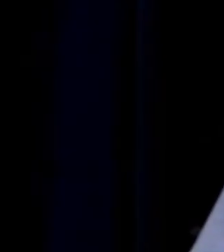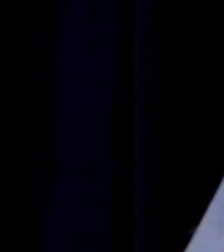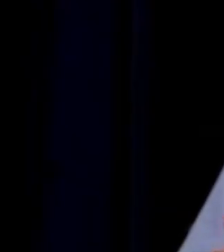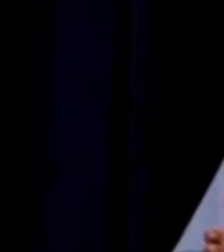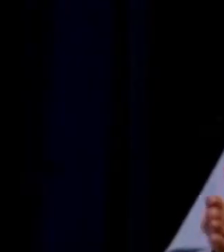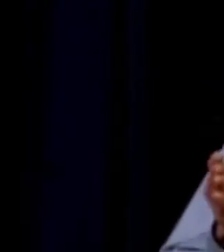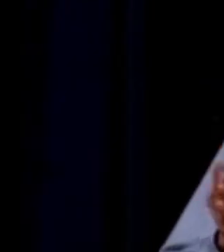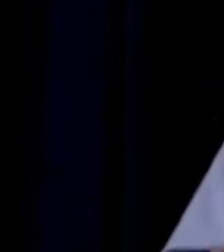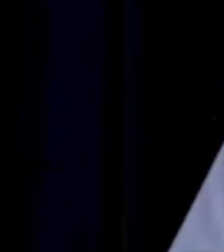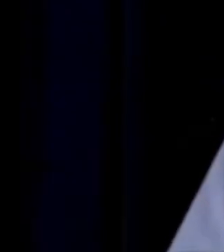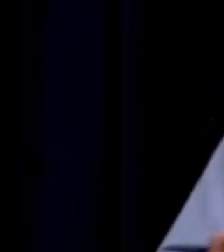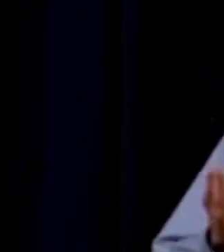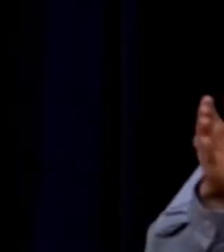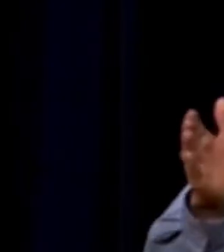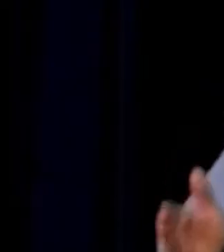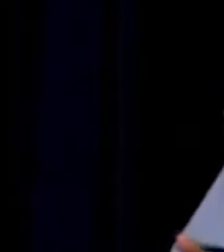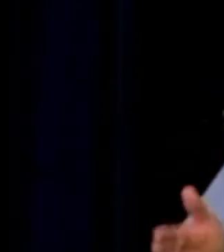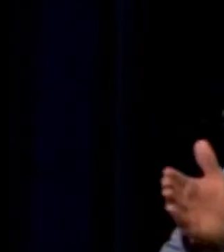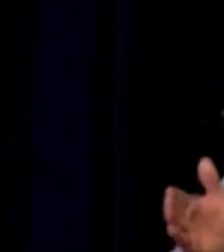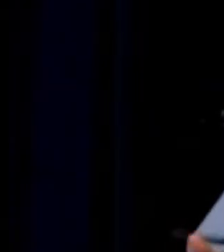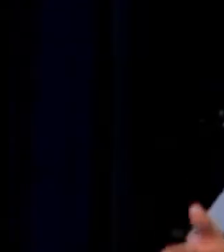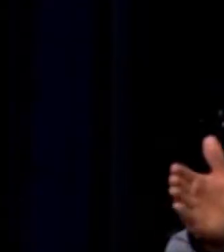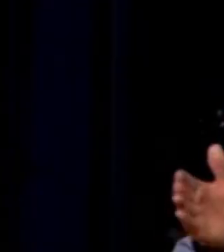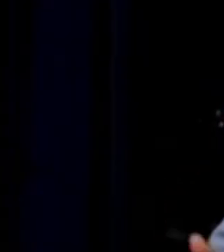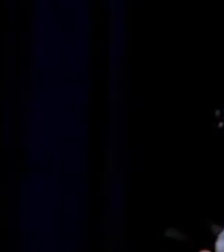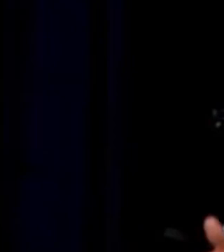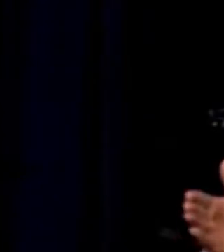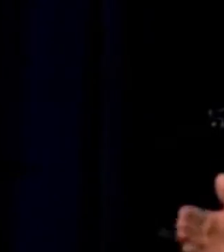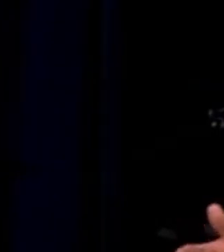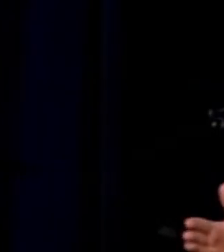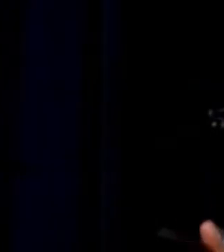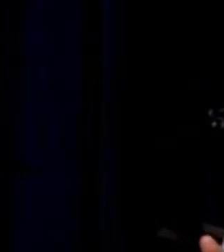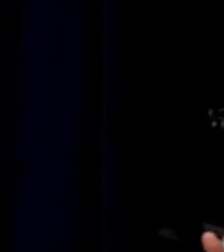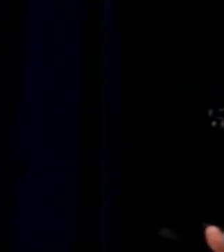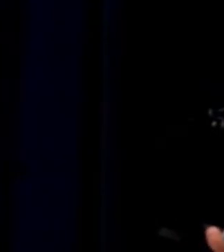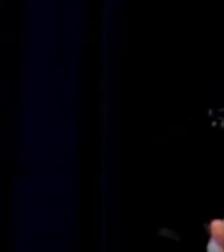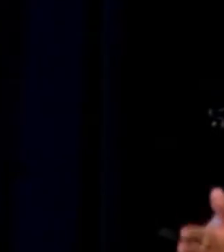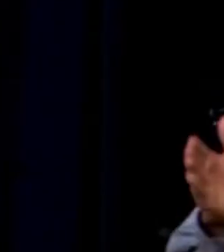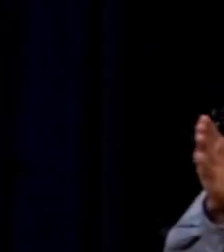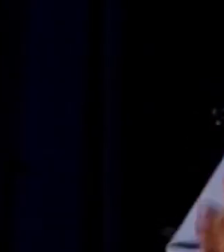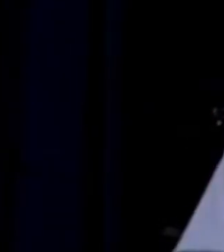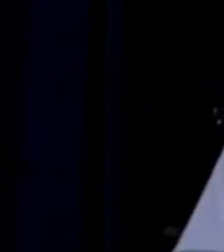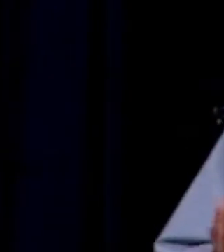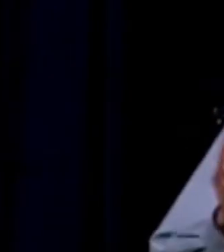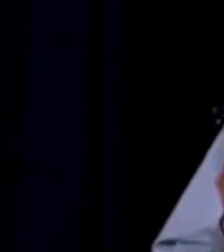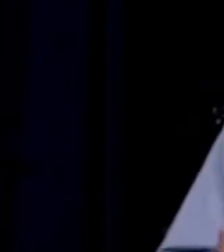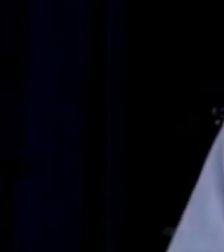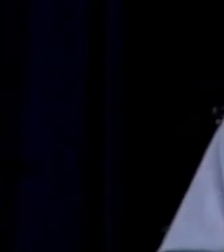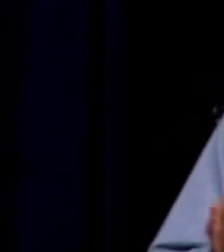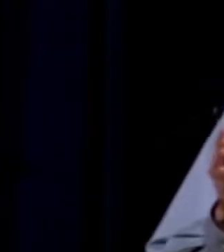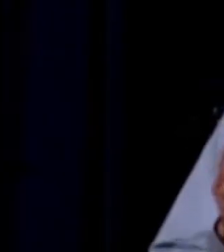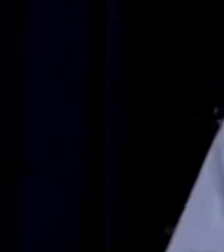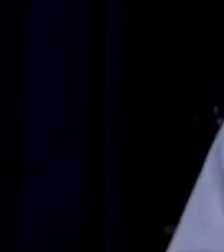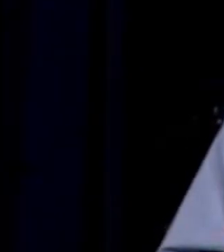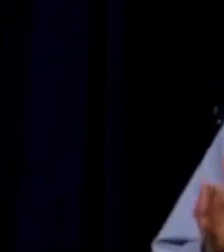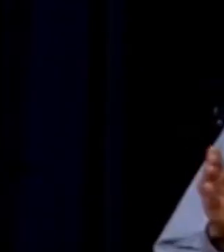whatever you do, wherever you have been assigned for this time to do it, you do your work as unto the